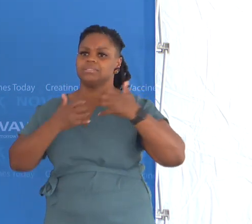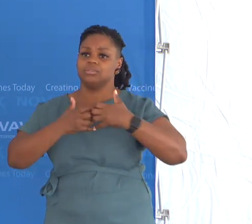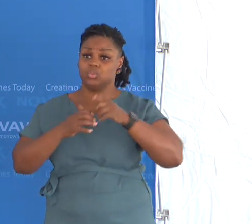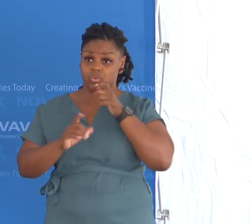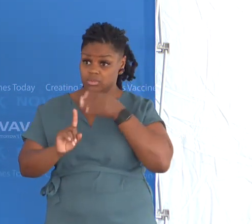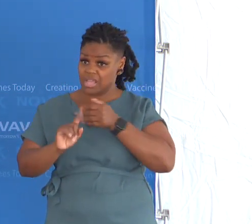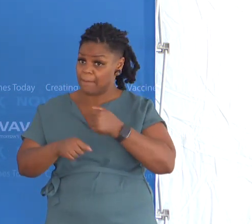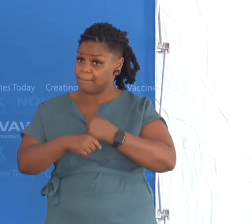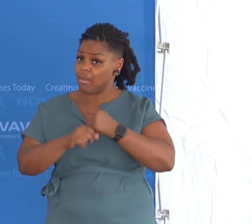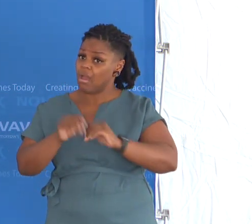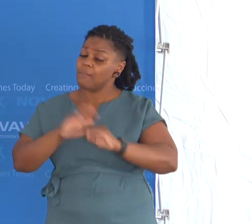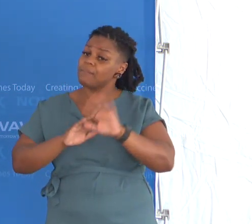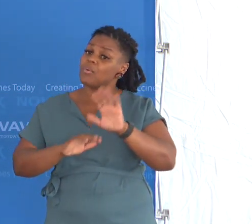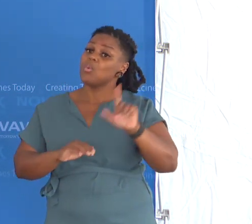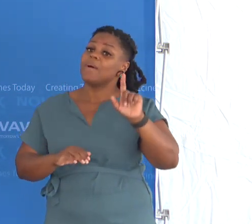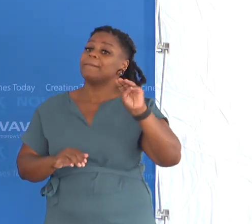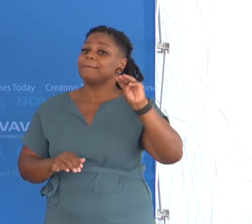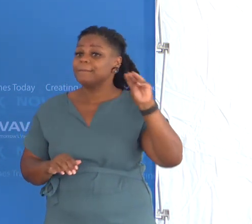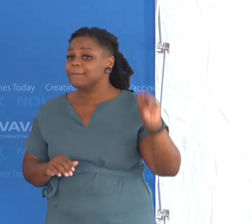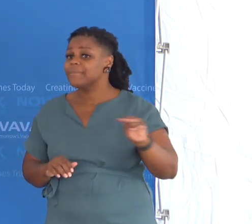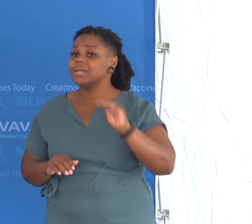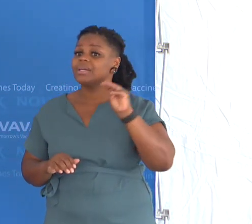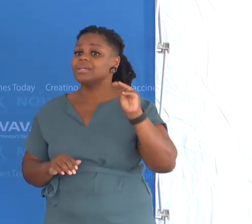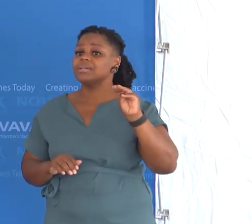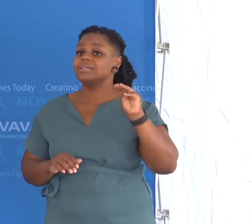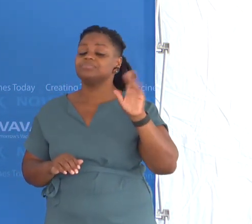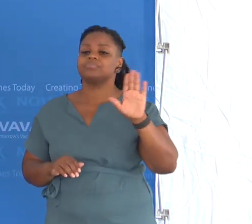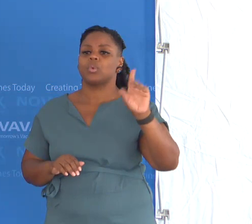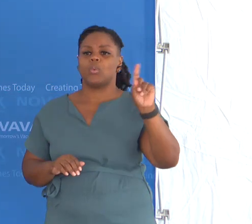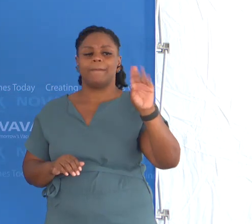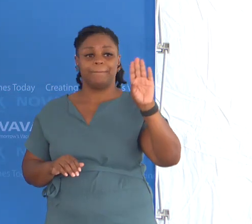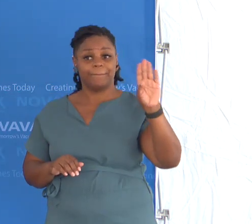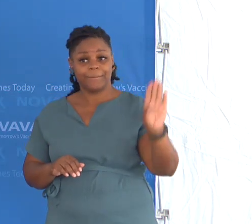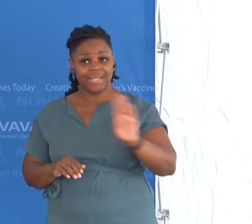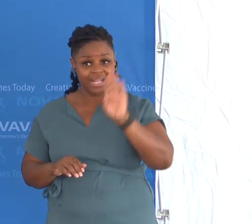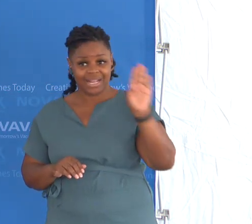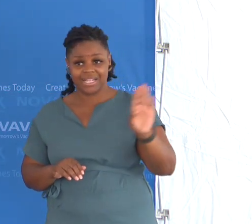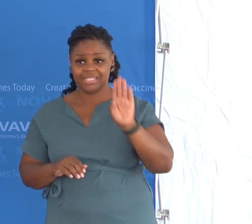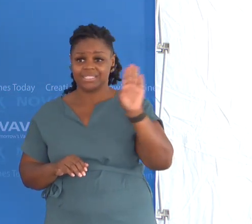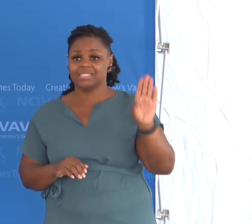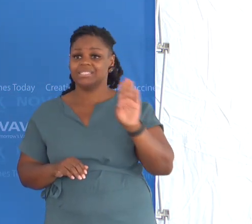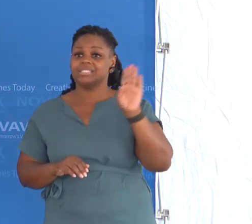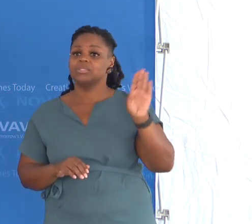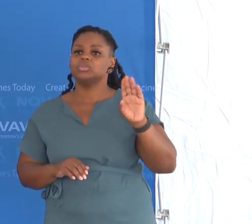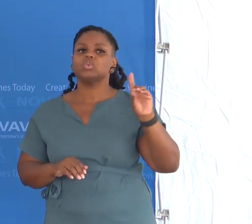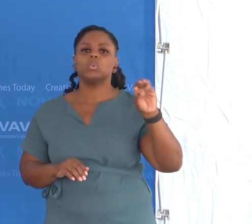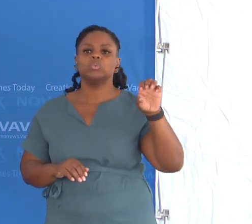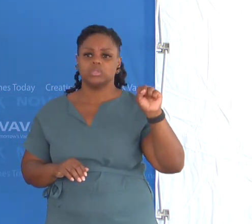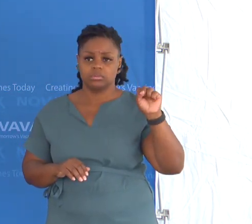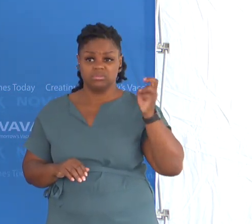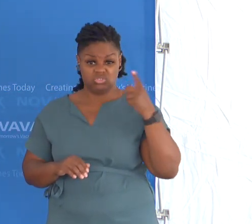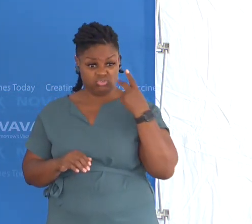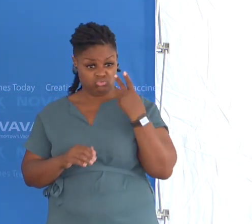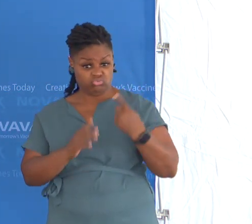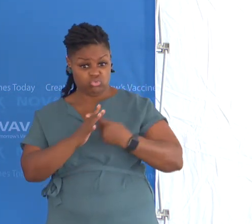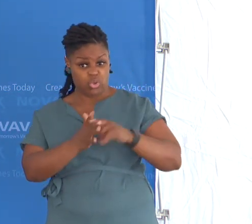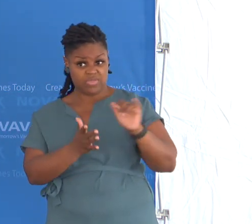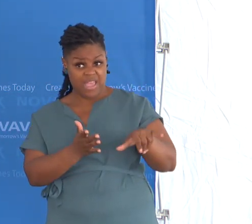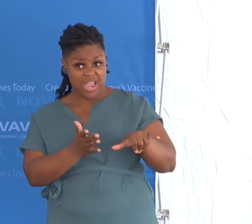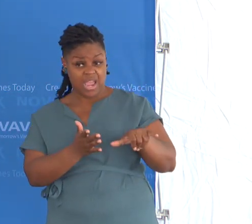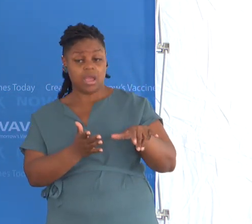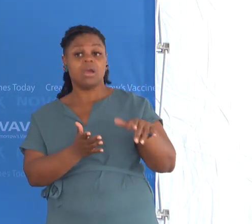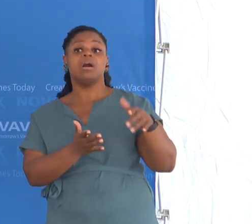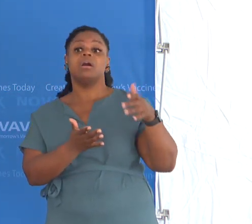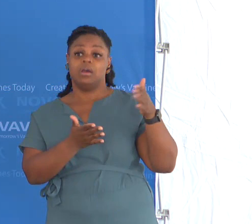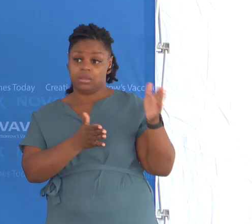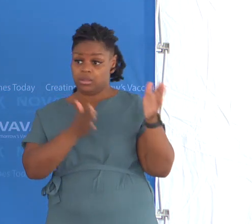the Czech Republic. But we started looking at it as a flu plant in January. And then in February, we started thinking, well,